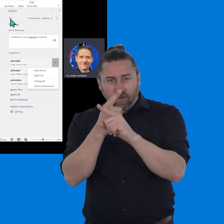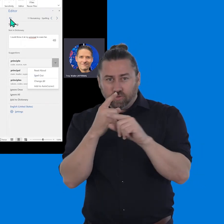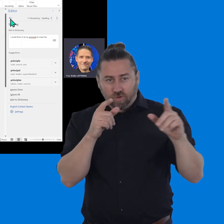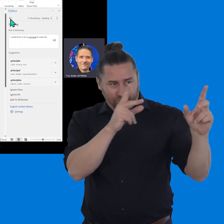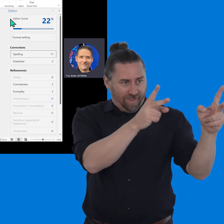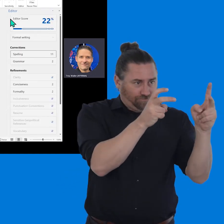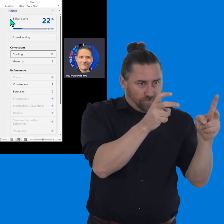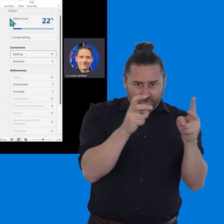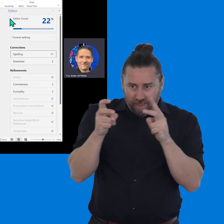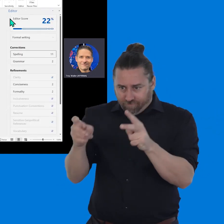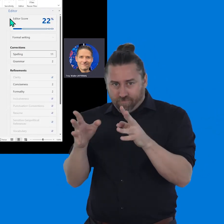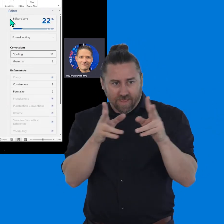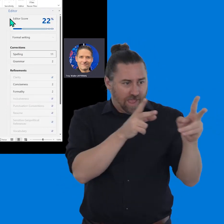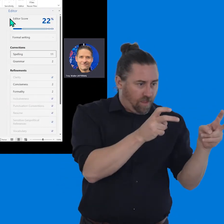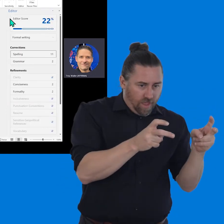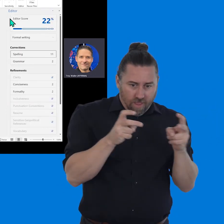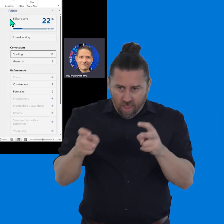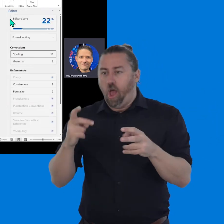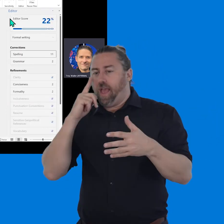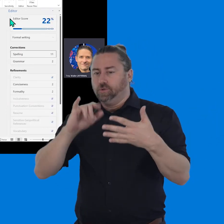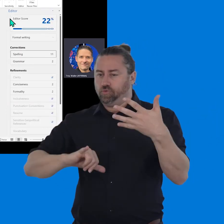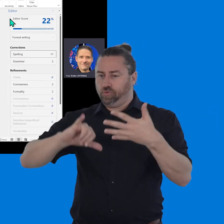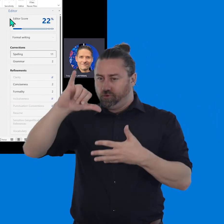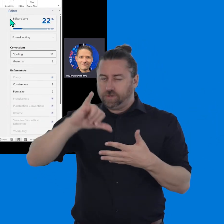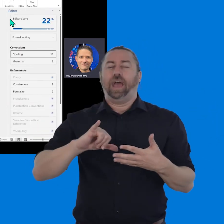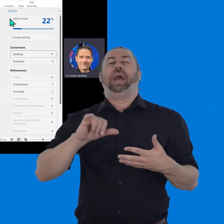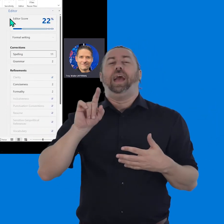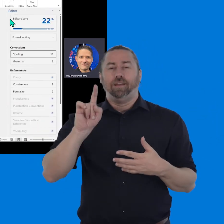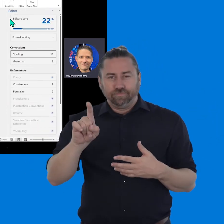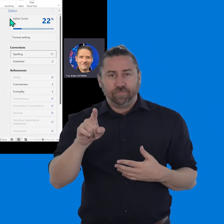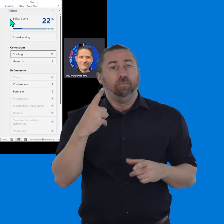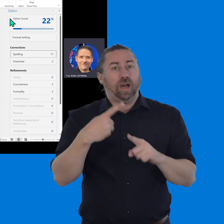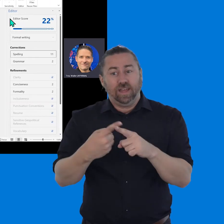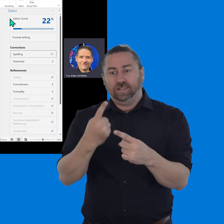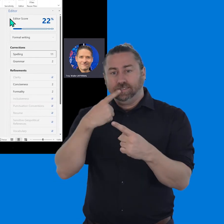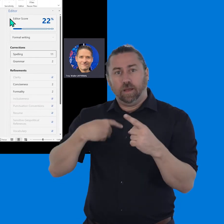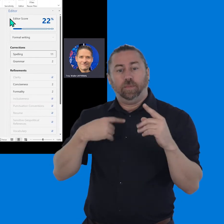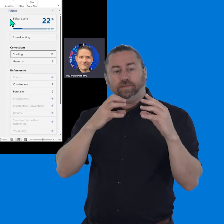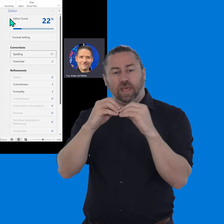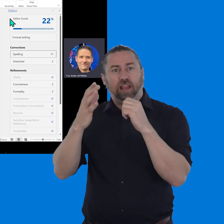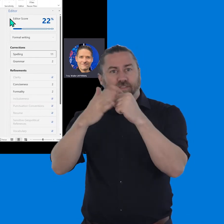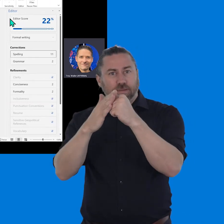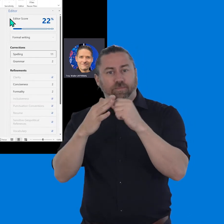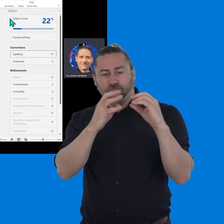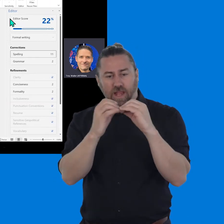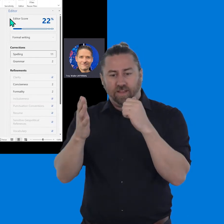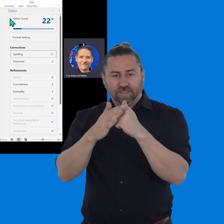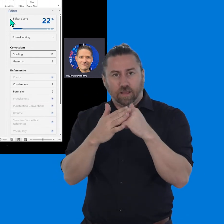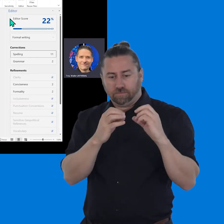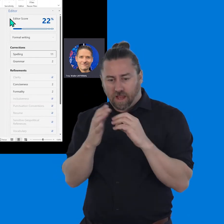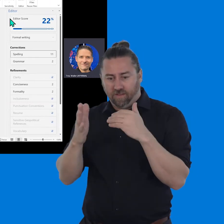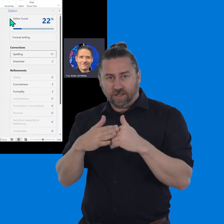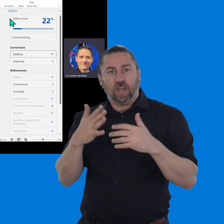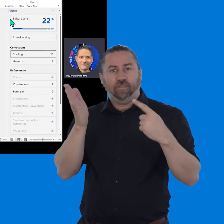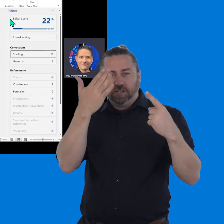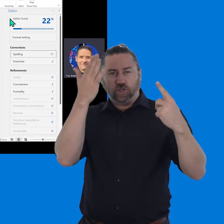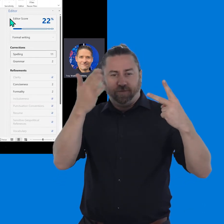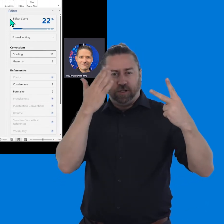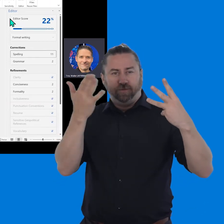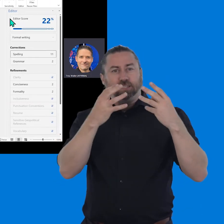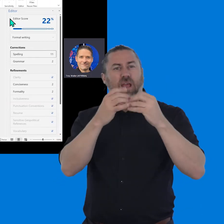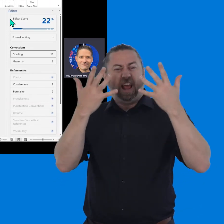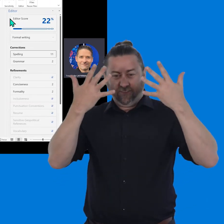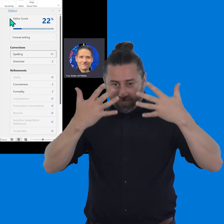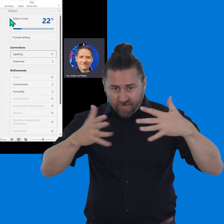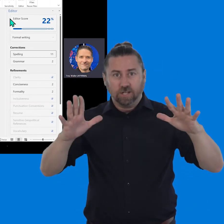Okay, so I can go through and change all those. Now, the cool thing is because it's categorical, it's going through and it's letting me see those together. So I